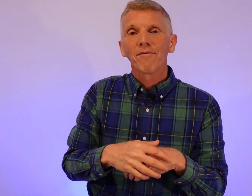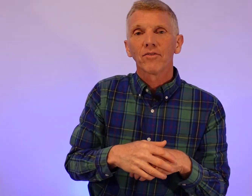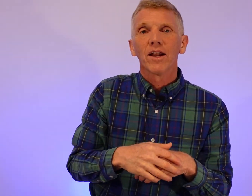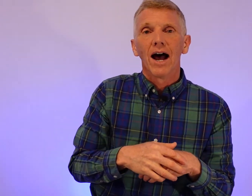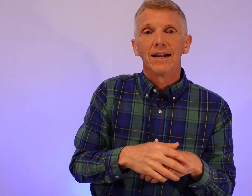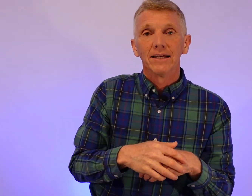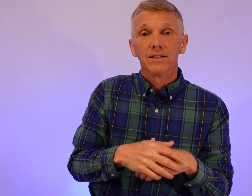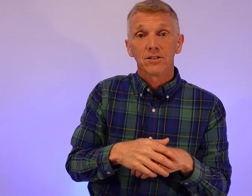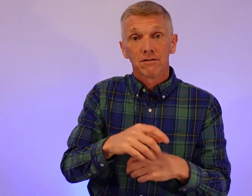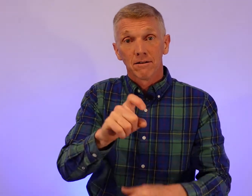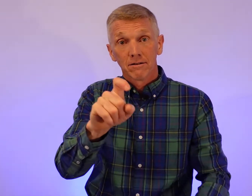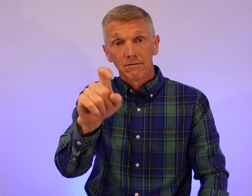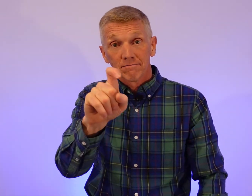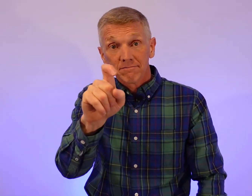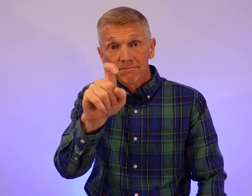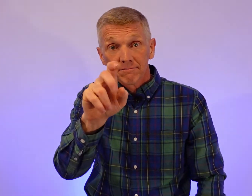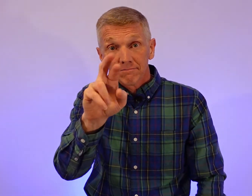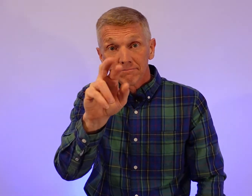than not, is